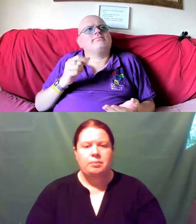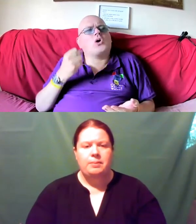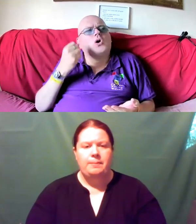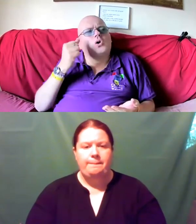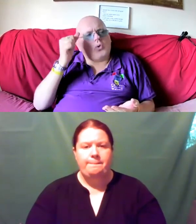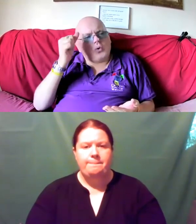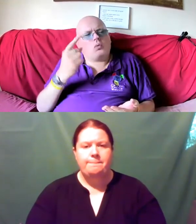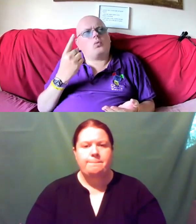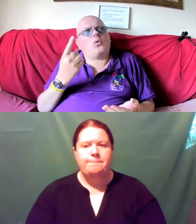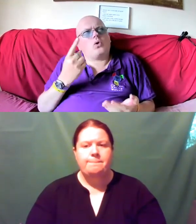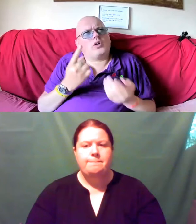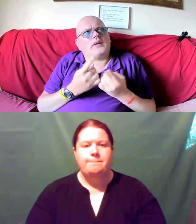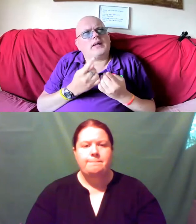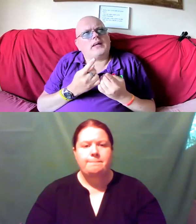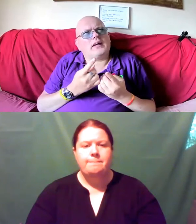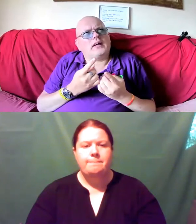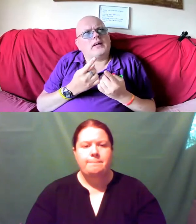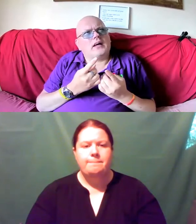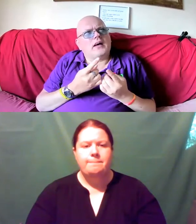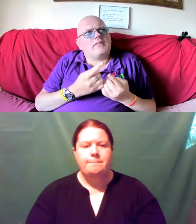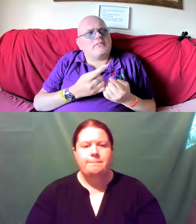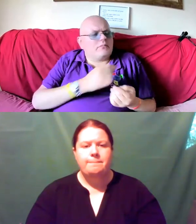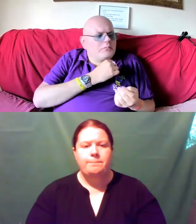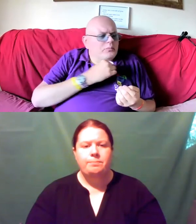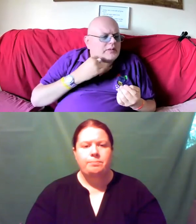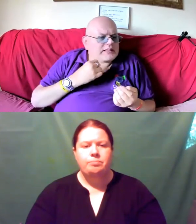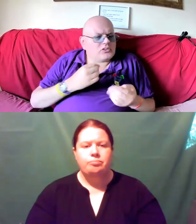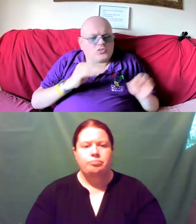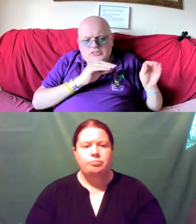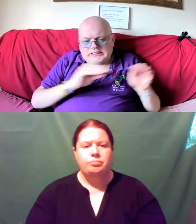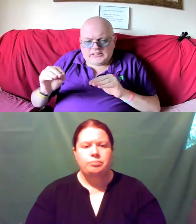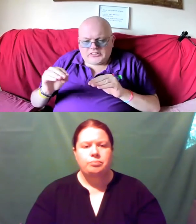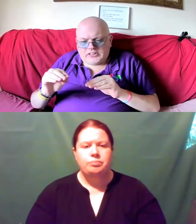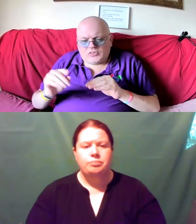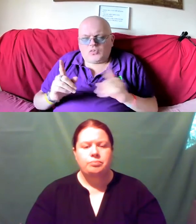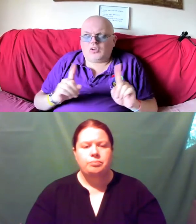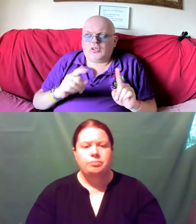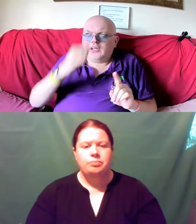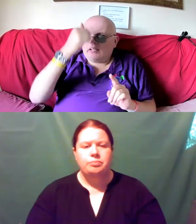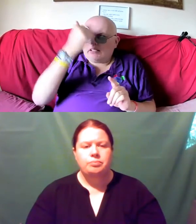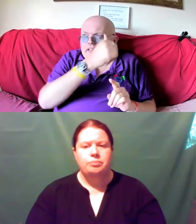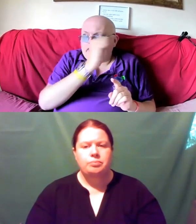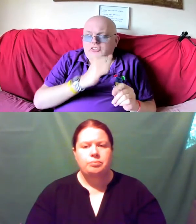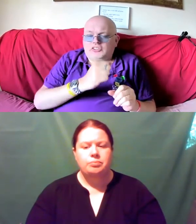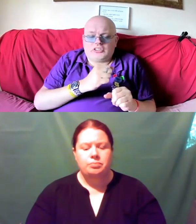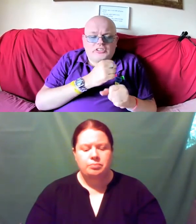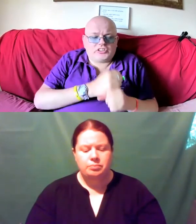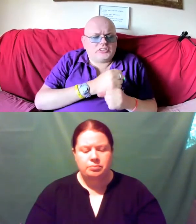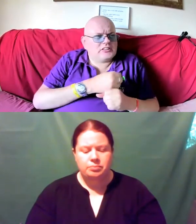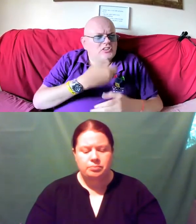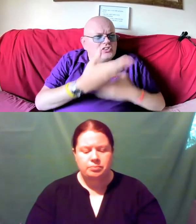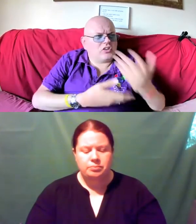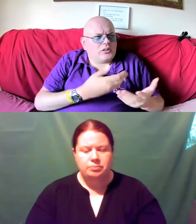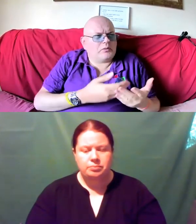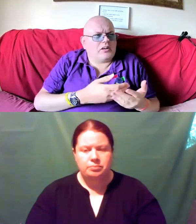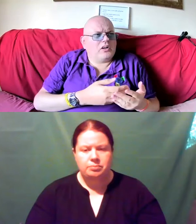maybe from priests or teachers that, you know, the Catholic Church talks about homosexuality being